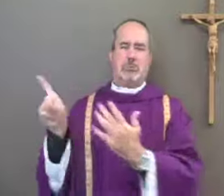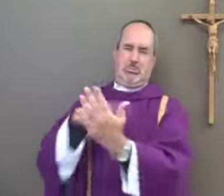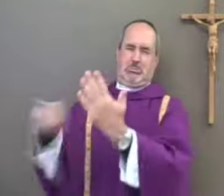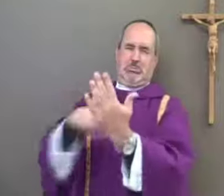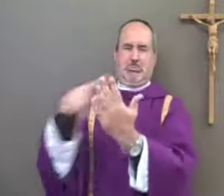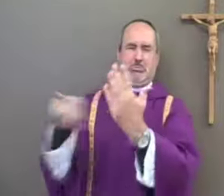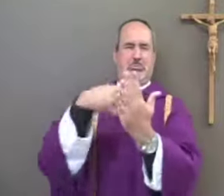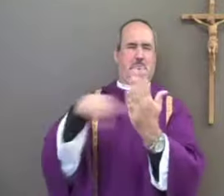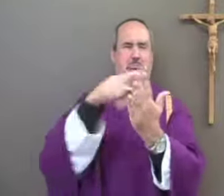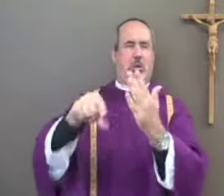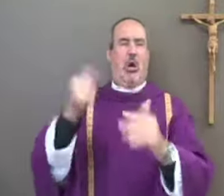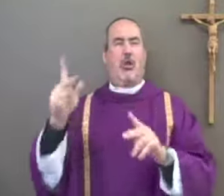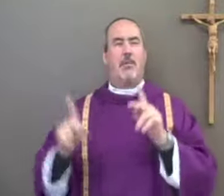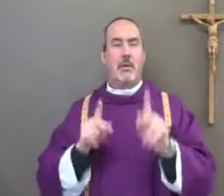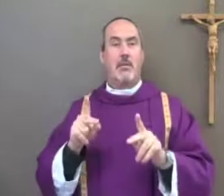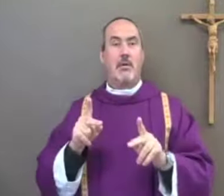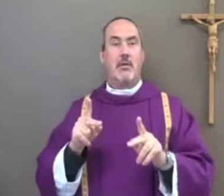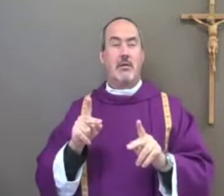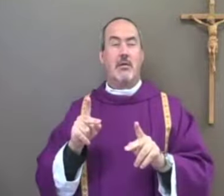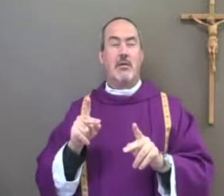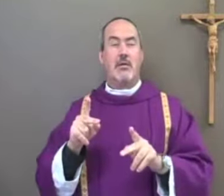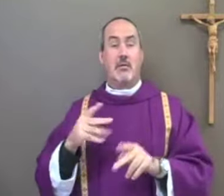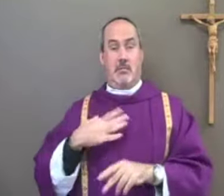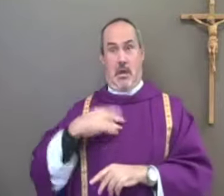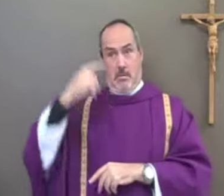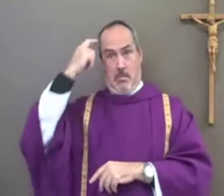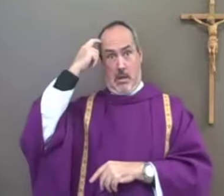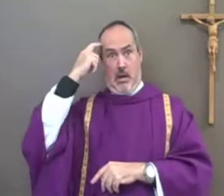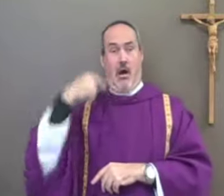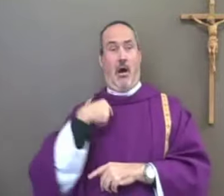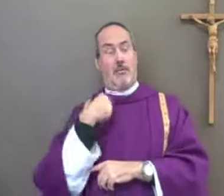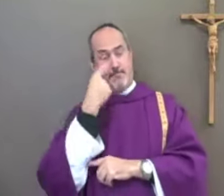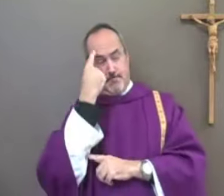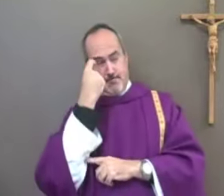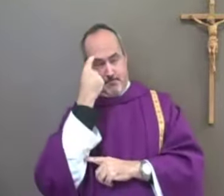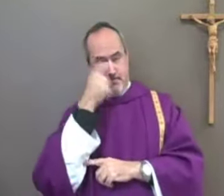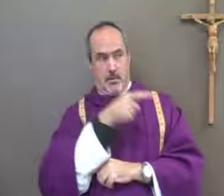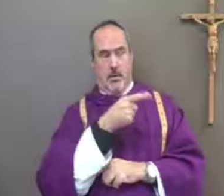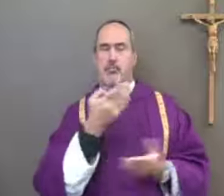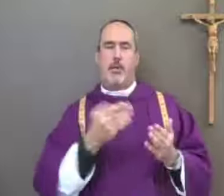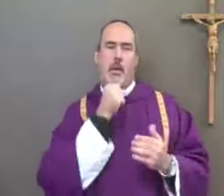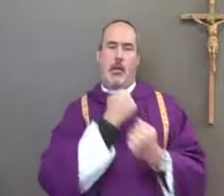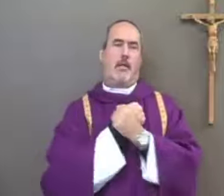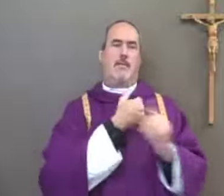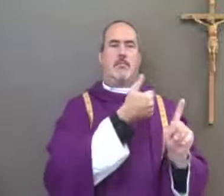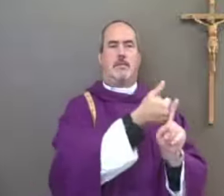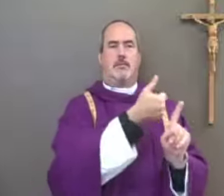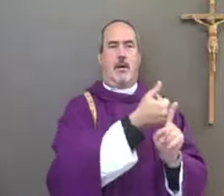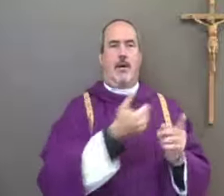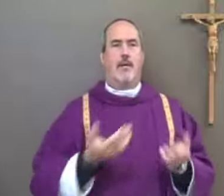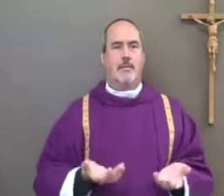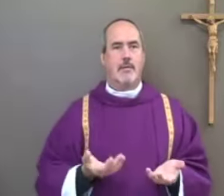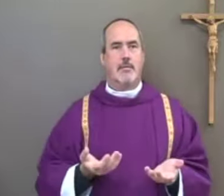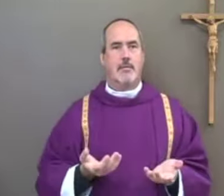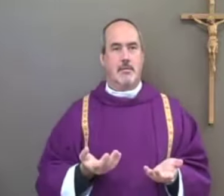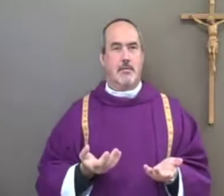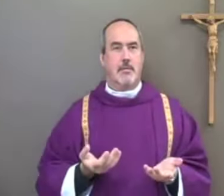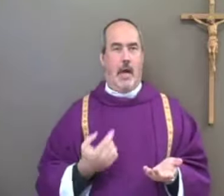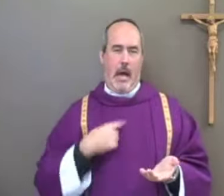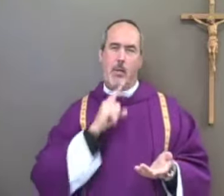When I see people who tend to do that, I'm always thinking in the back of my mind that chances are they don't really